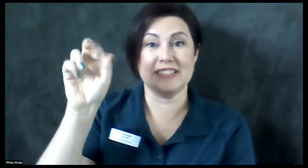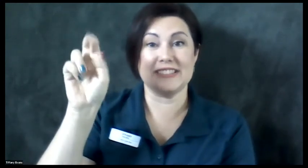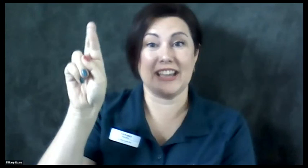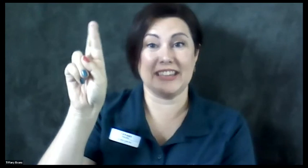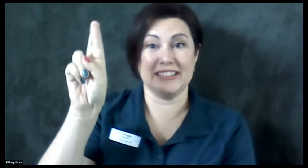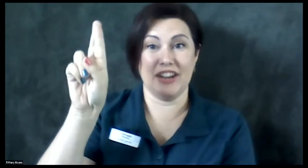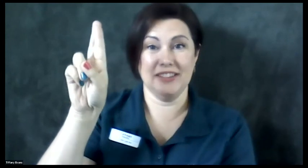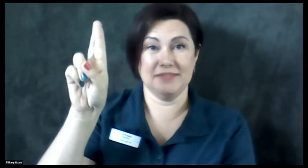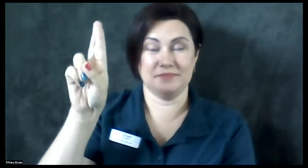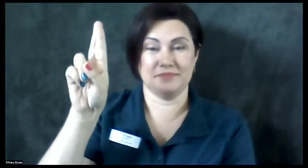second letter,